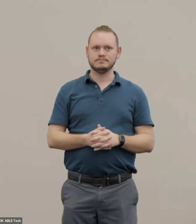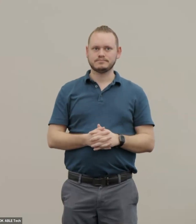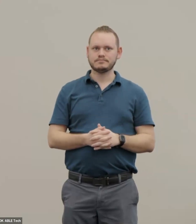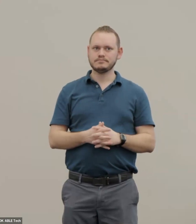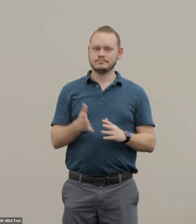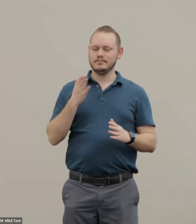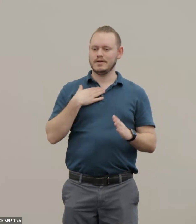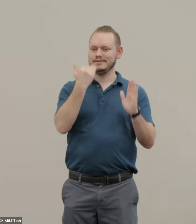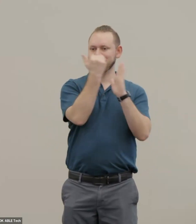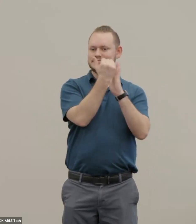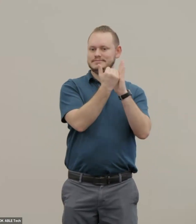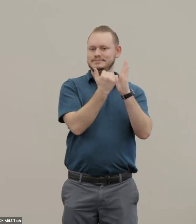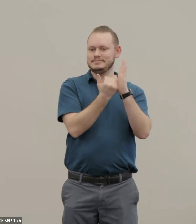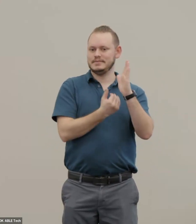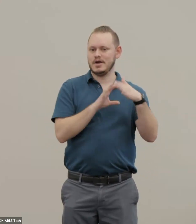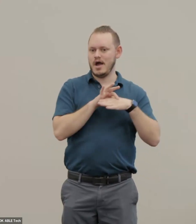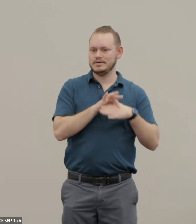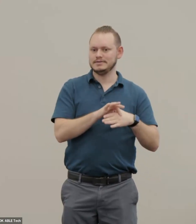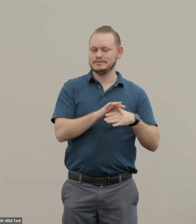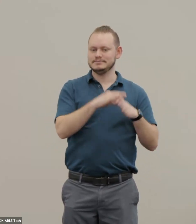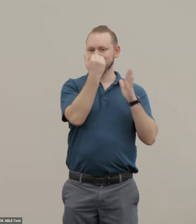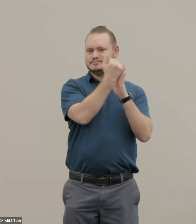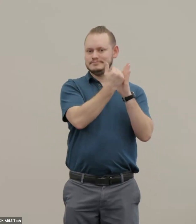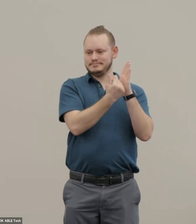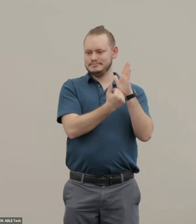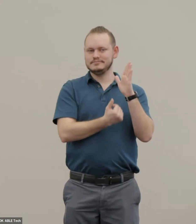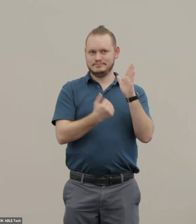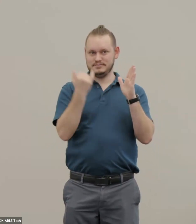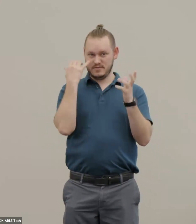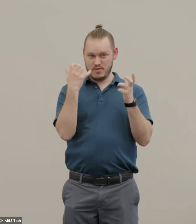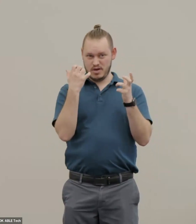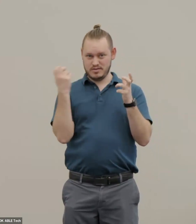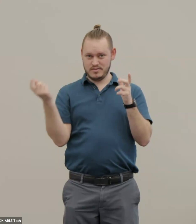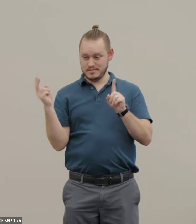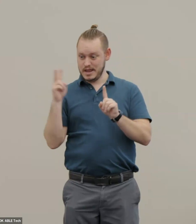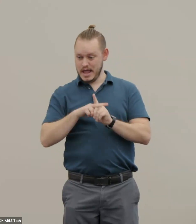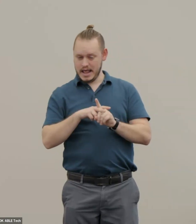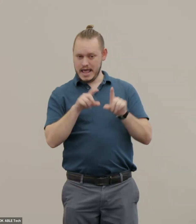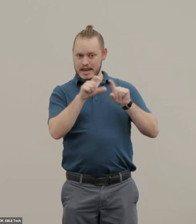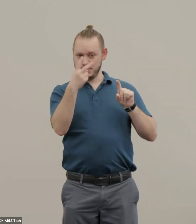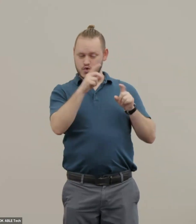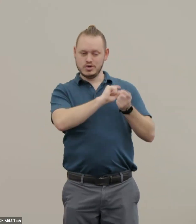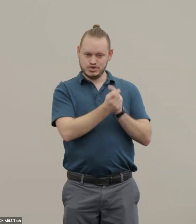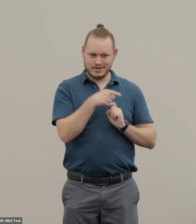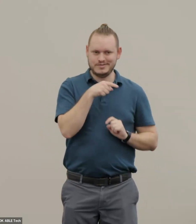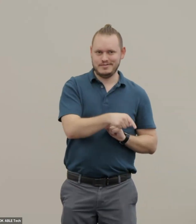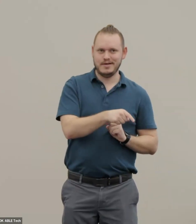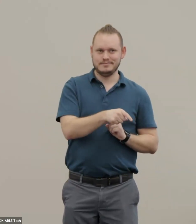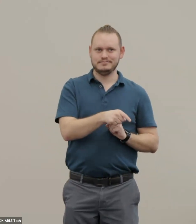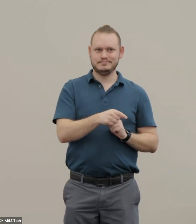Here's my table of contents, right? Now that, if I wanted to, I could apply heading 2 to that. It's going to